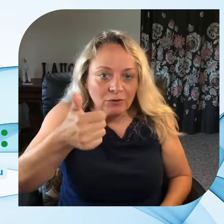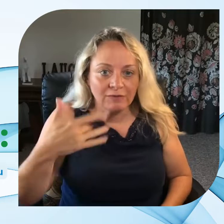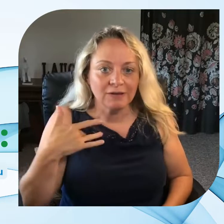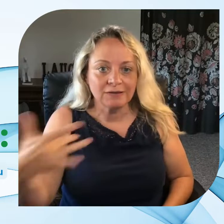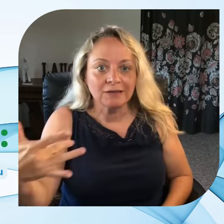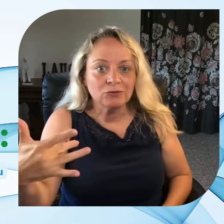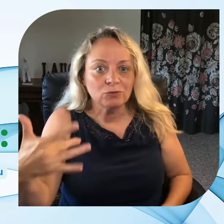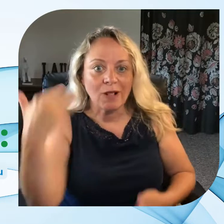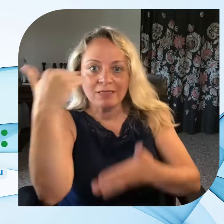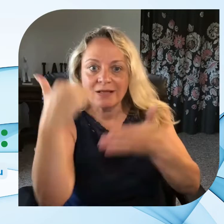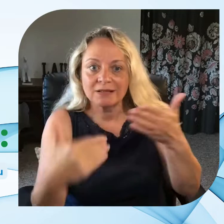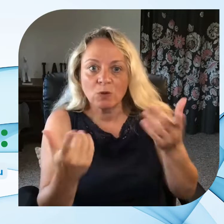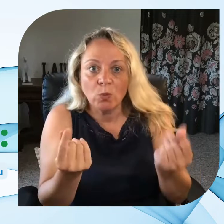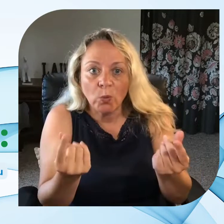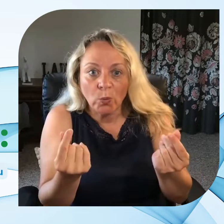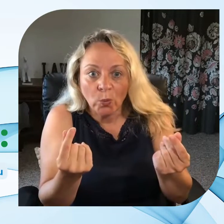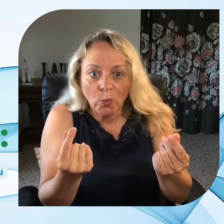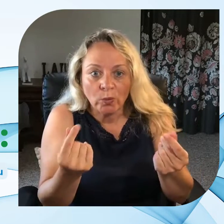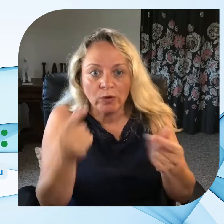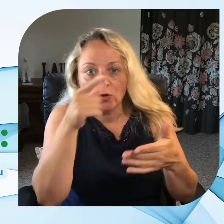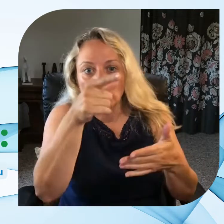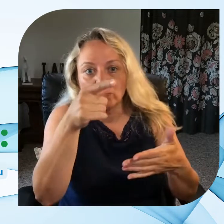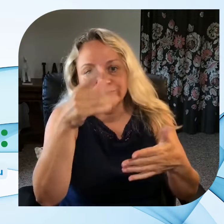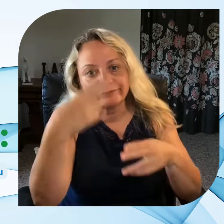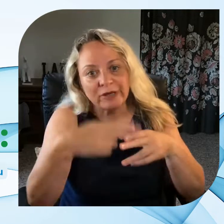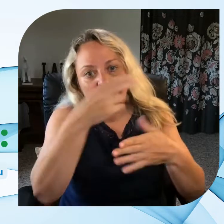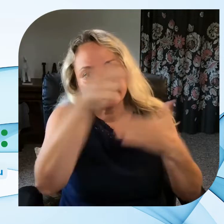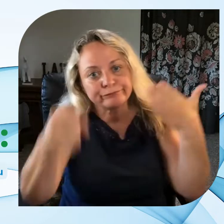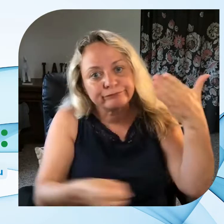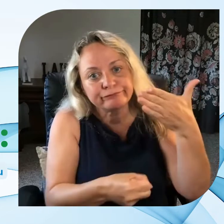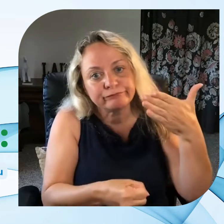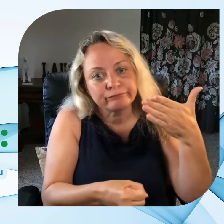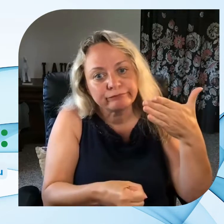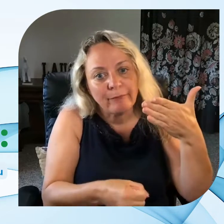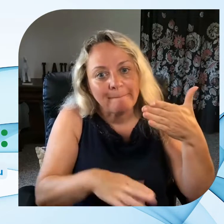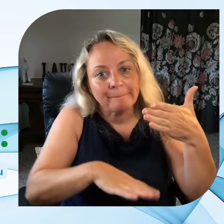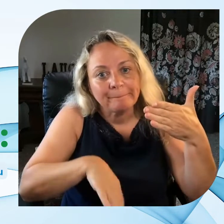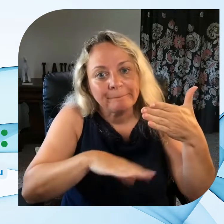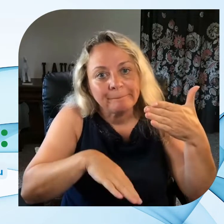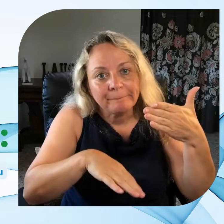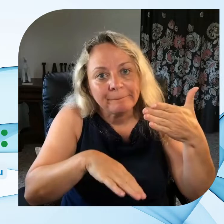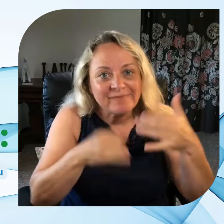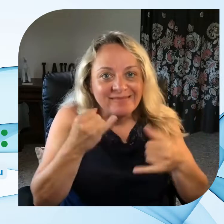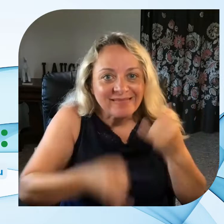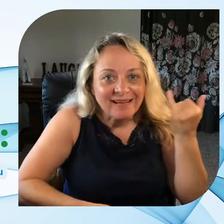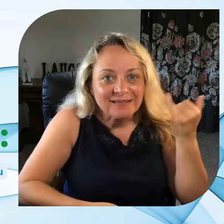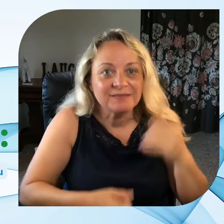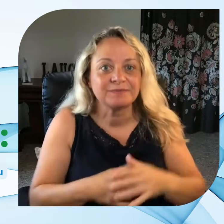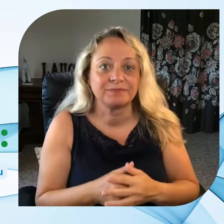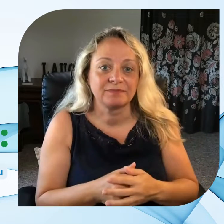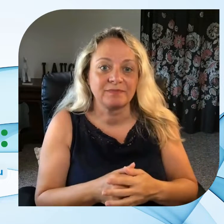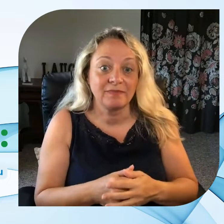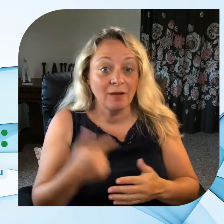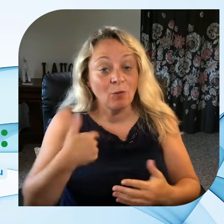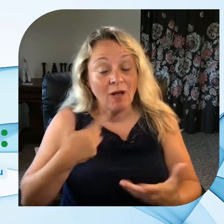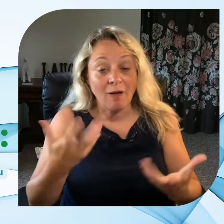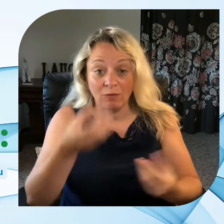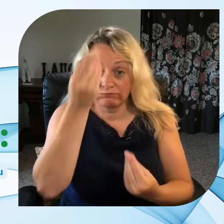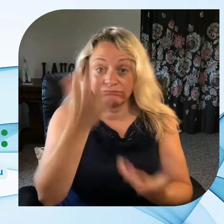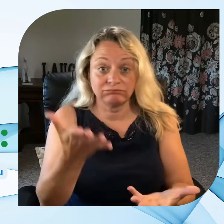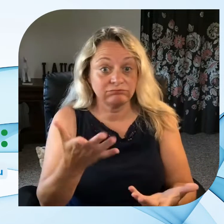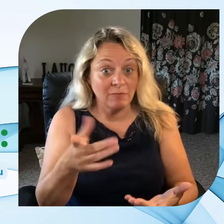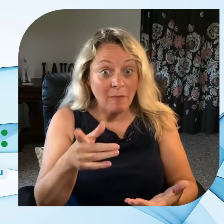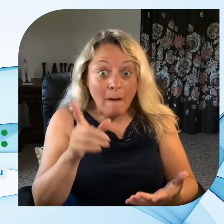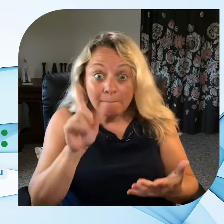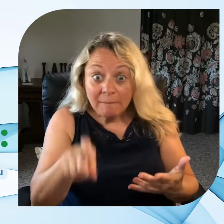Well, I am here to tell you that it doesn't have to be that way. And when you do good things